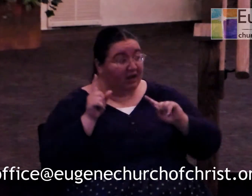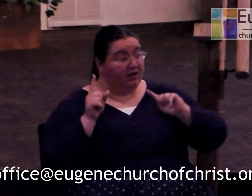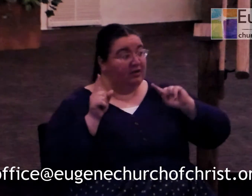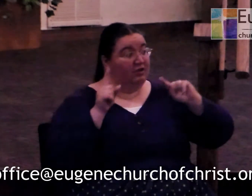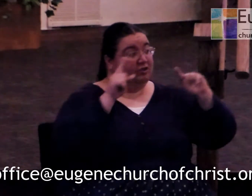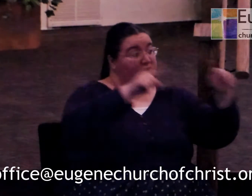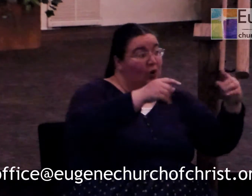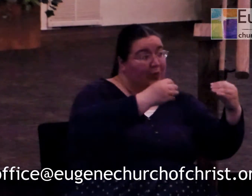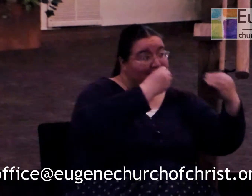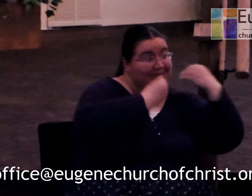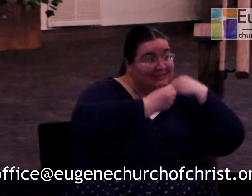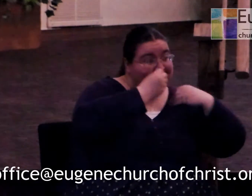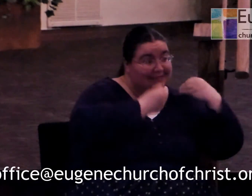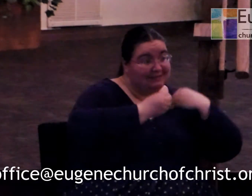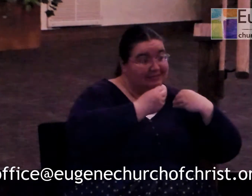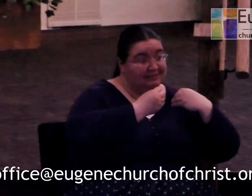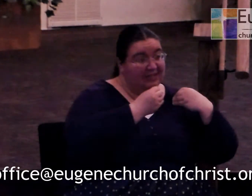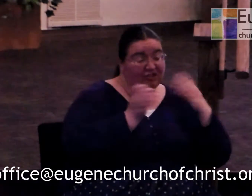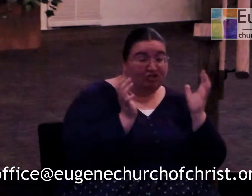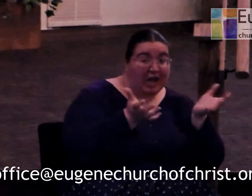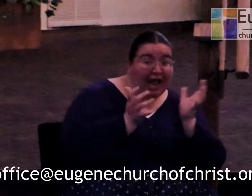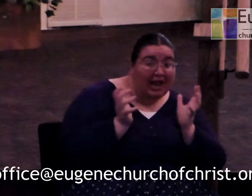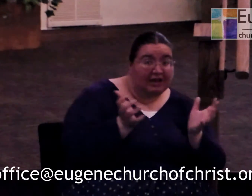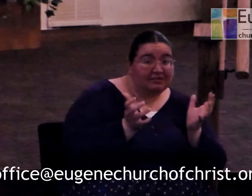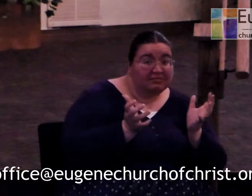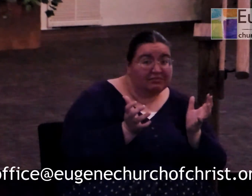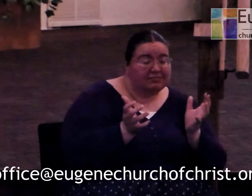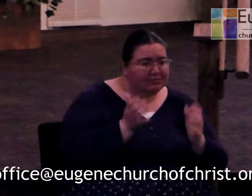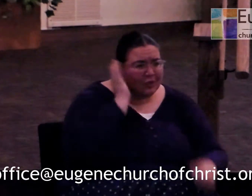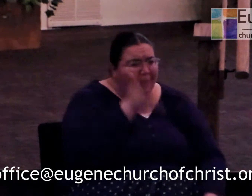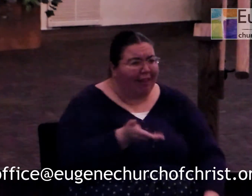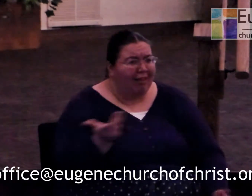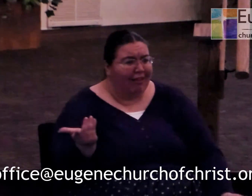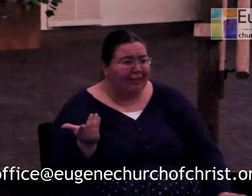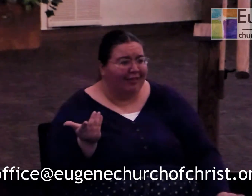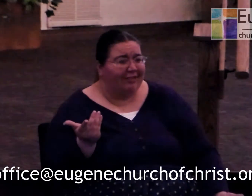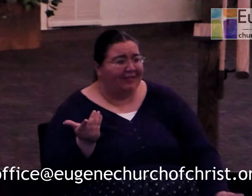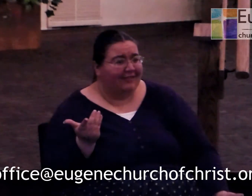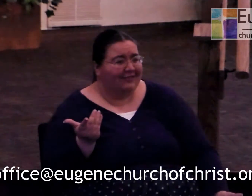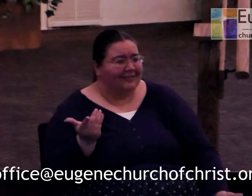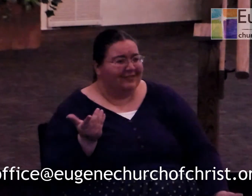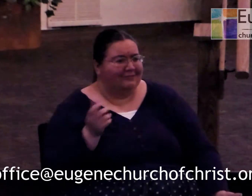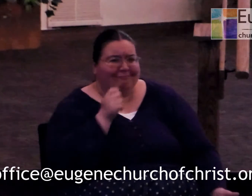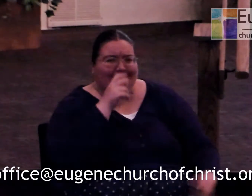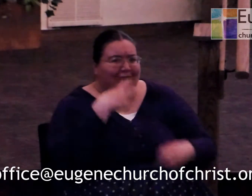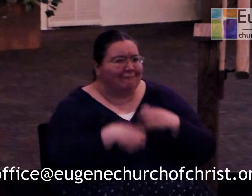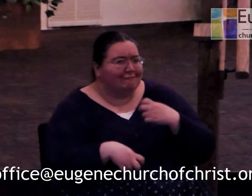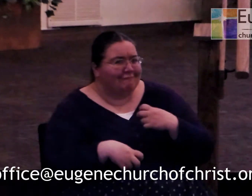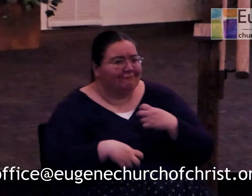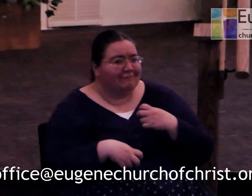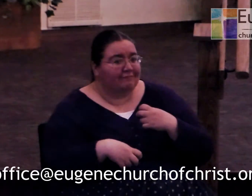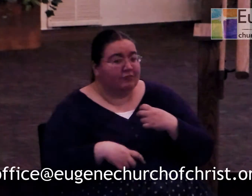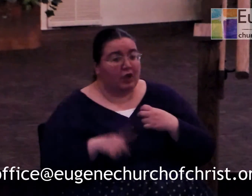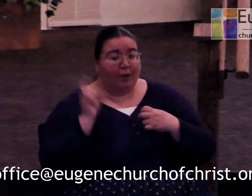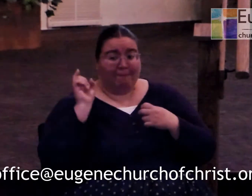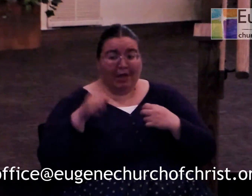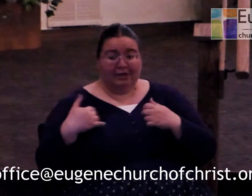things that interest you? Absolutely you will. Why is this any different? Do you have to have the spiritual gift of speaking to